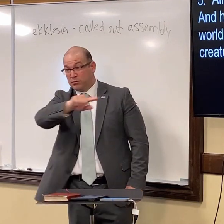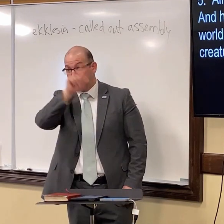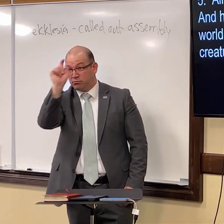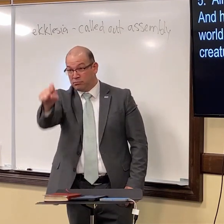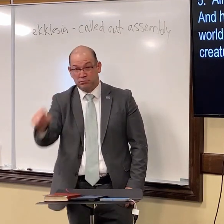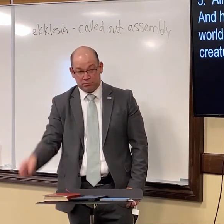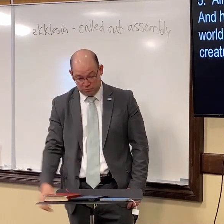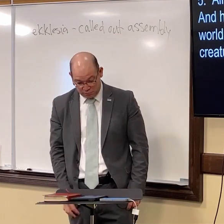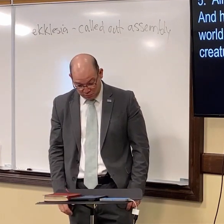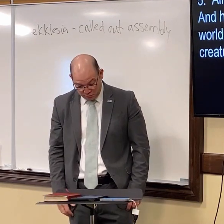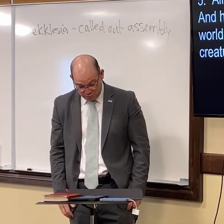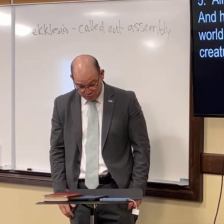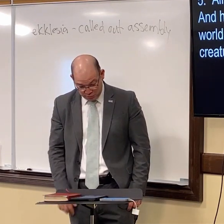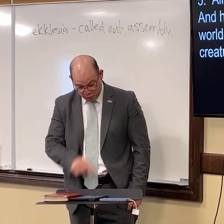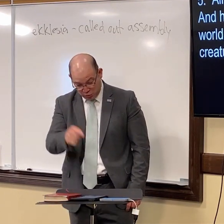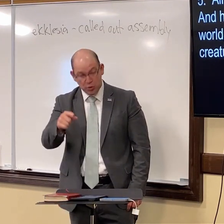Are you willing to preach the gospel to others?